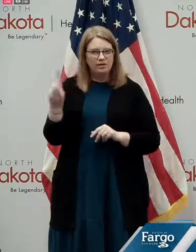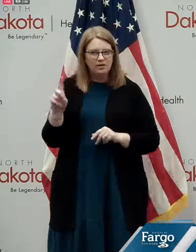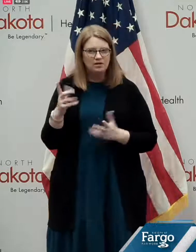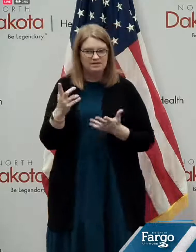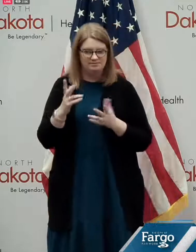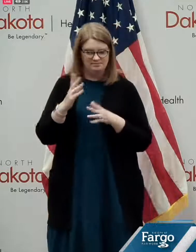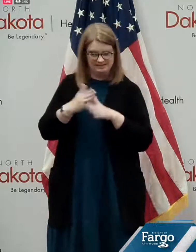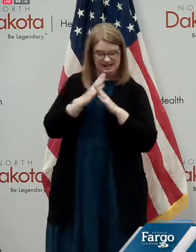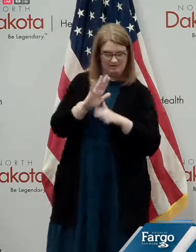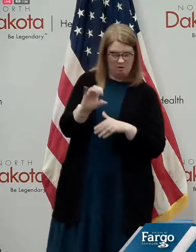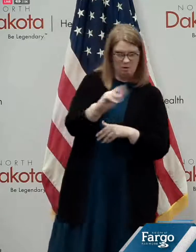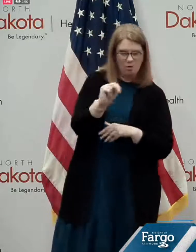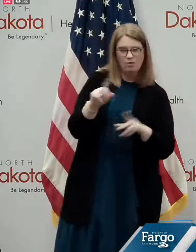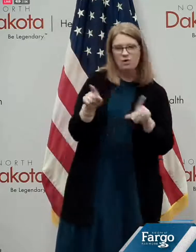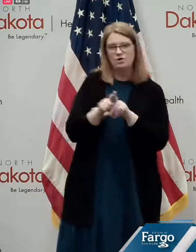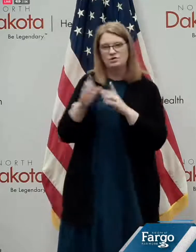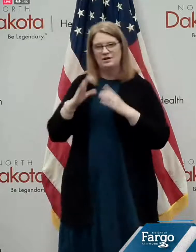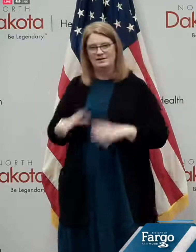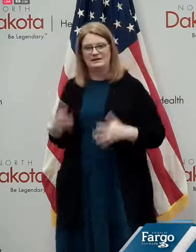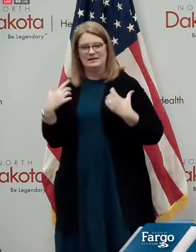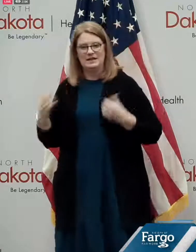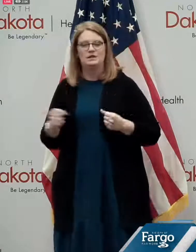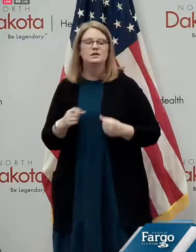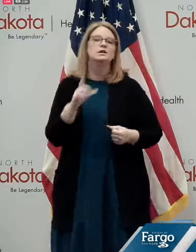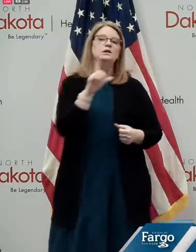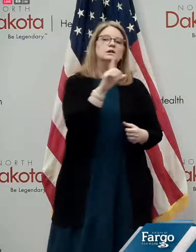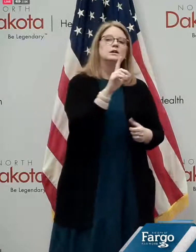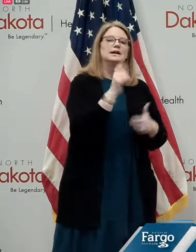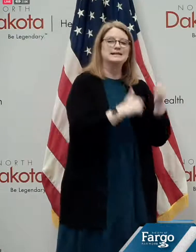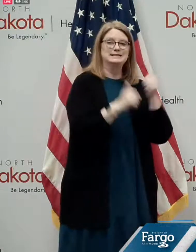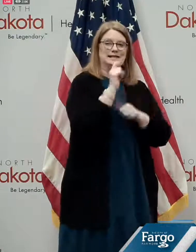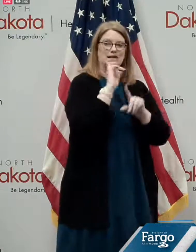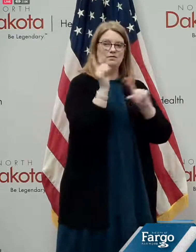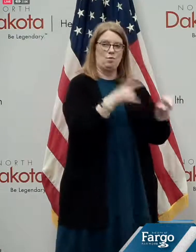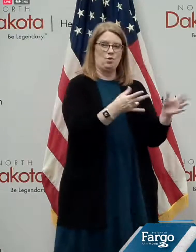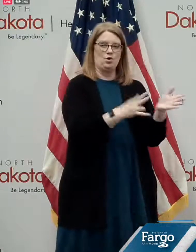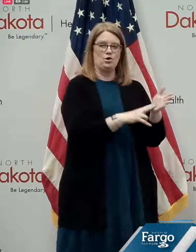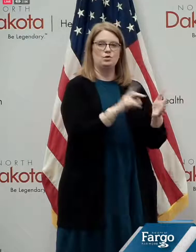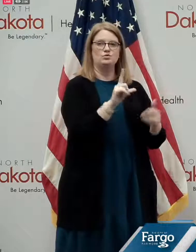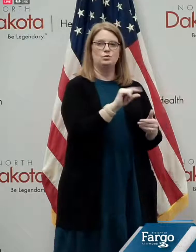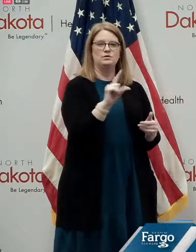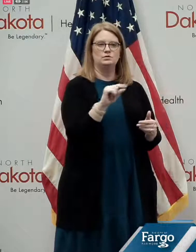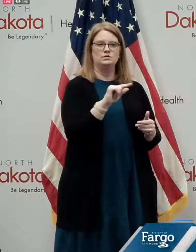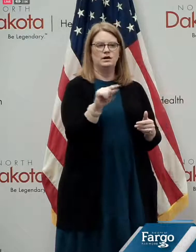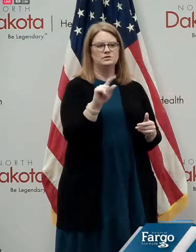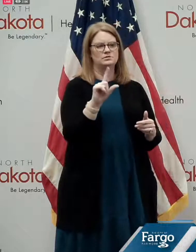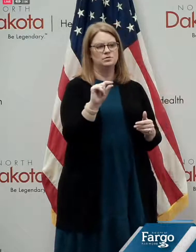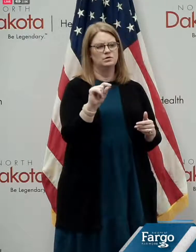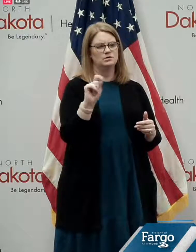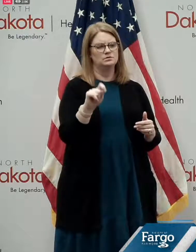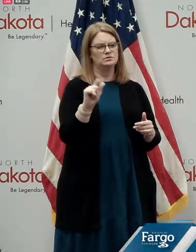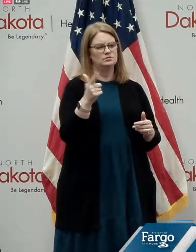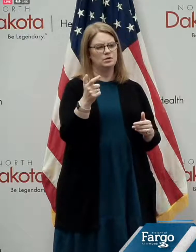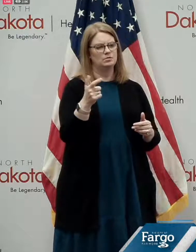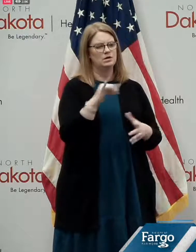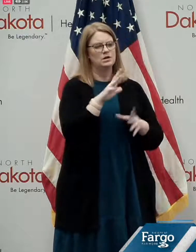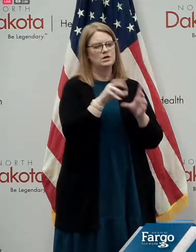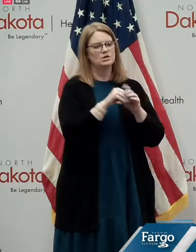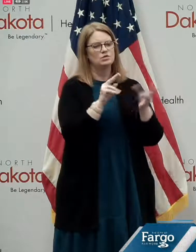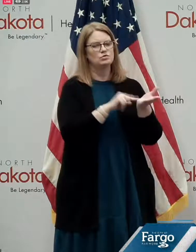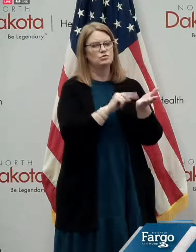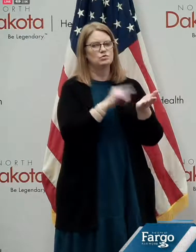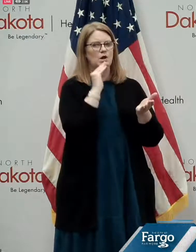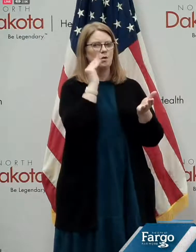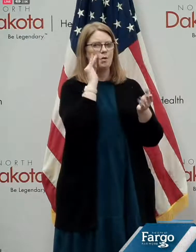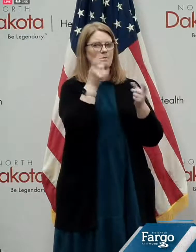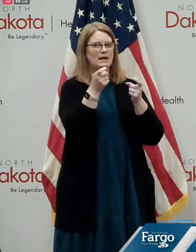health. And then also today I signed Executive Order 2020-20.1, amending the order to include nursing home